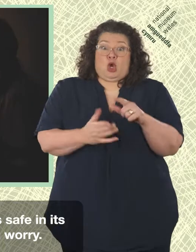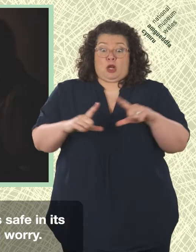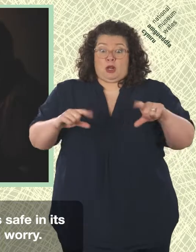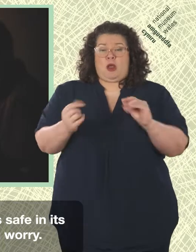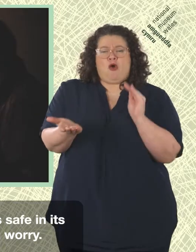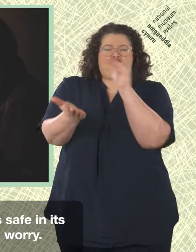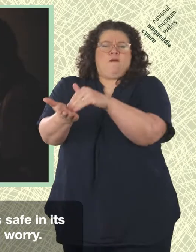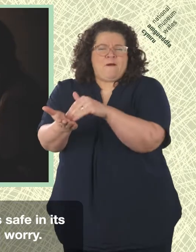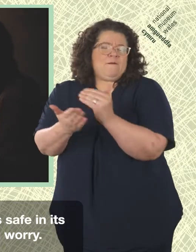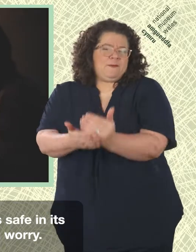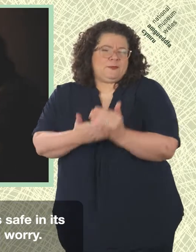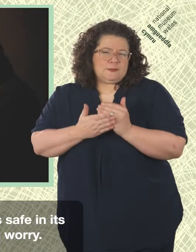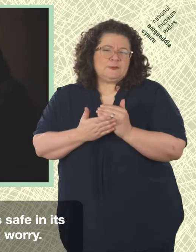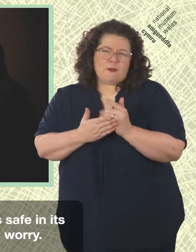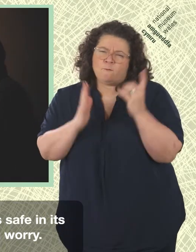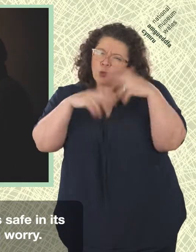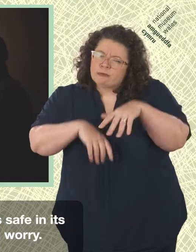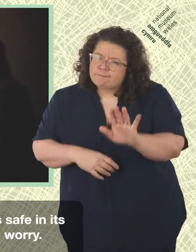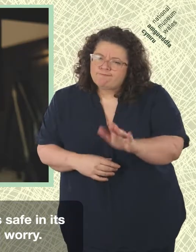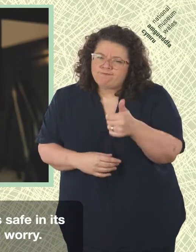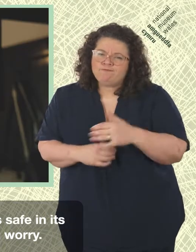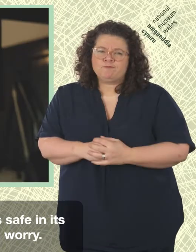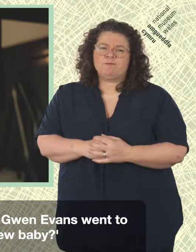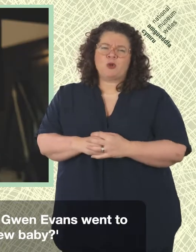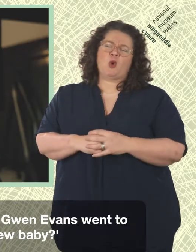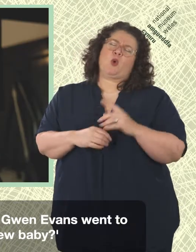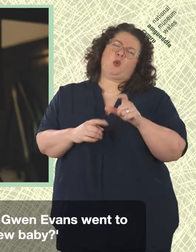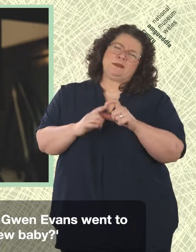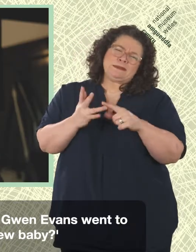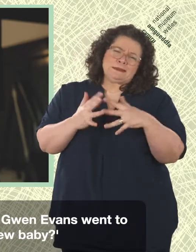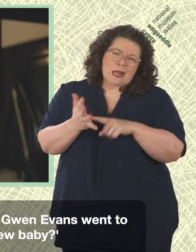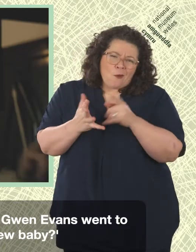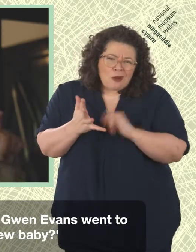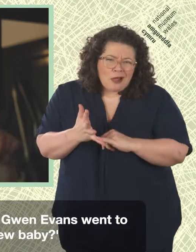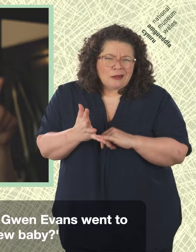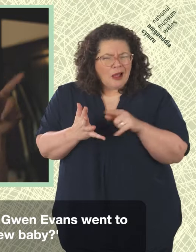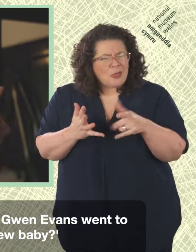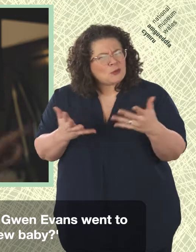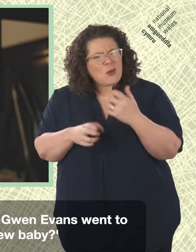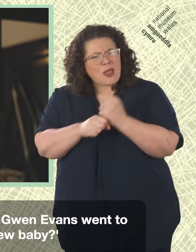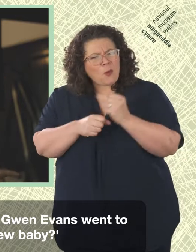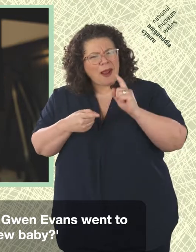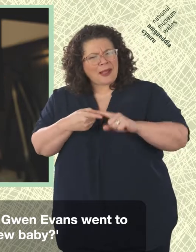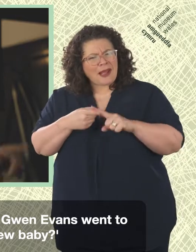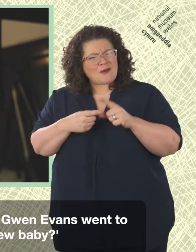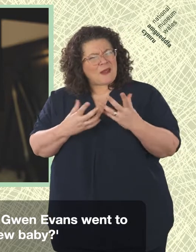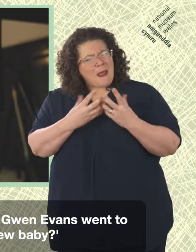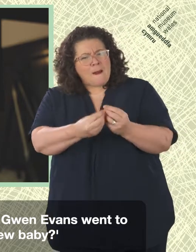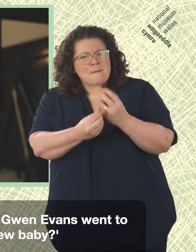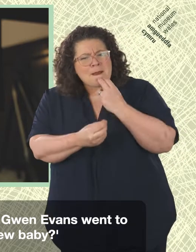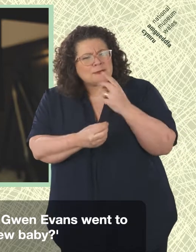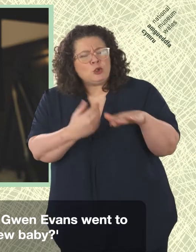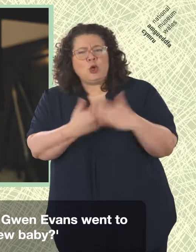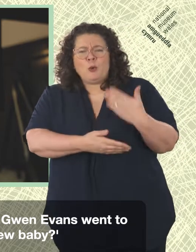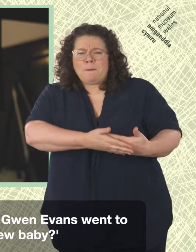I'll make sure this arrives safe in its destination, don't you worry. Oh, to Dowlais. So isn't that where Gwen Evans went